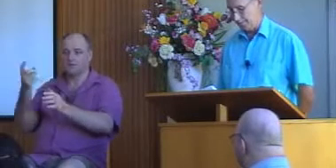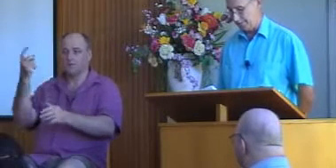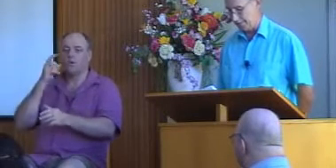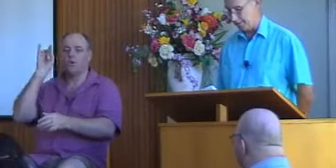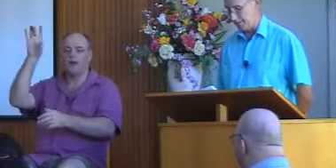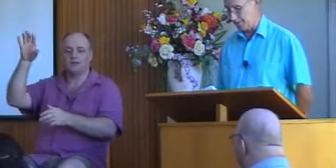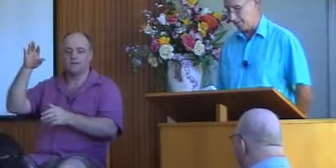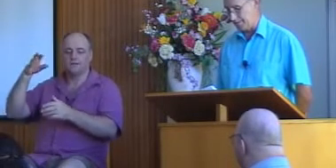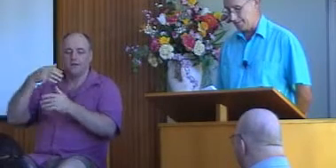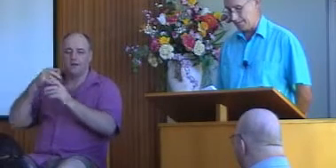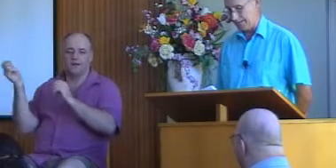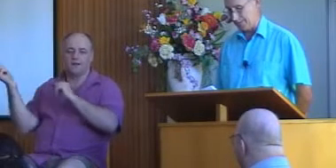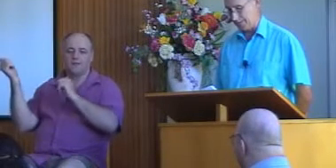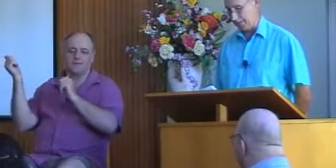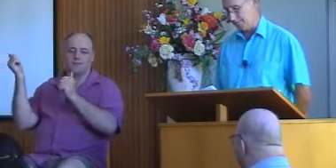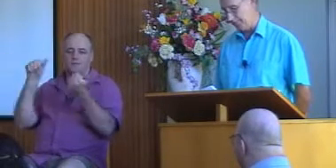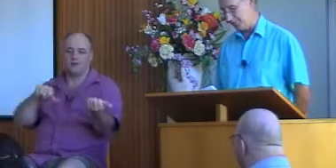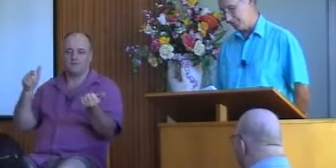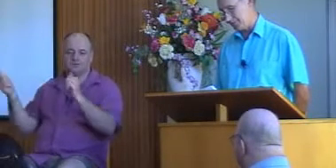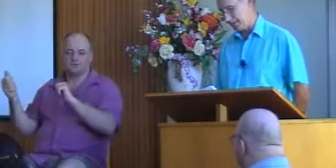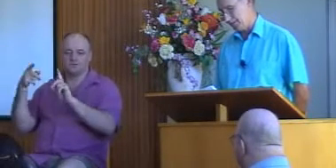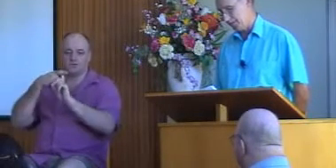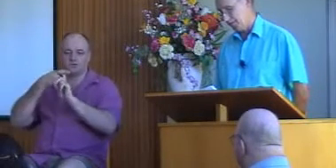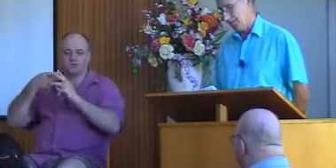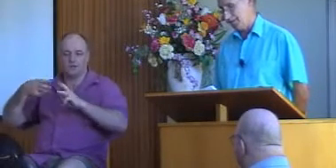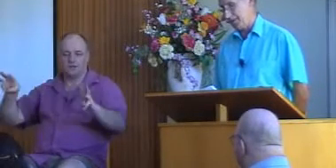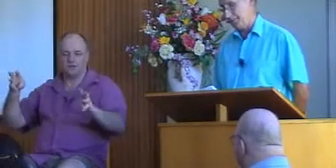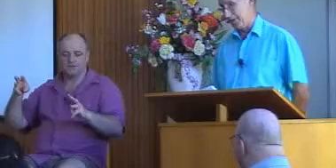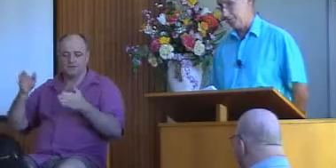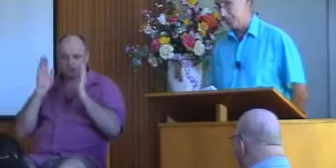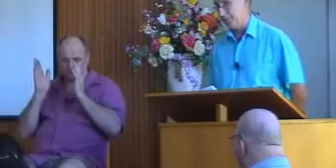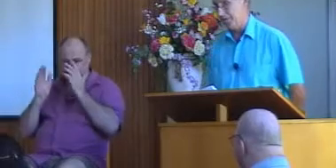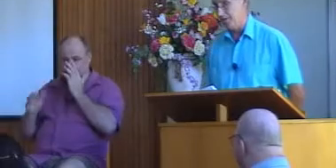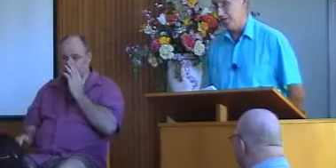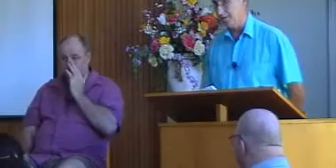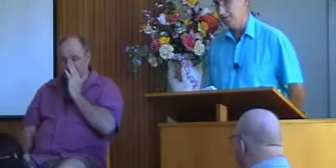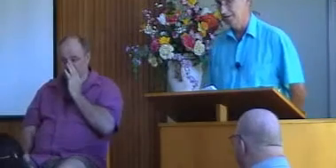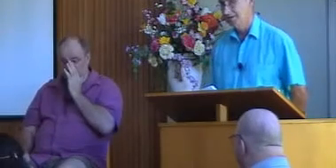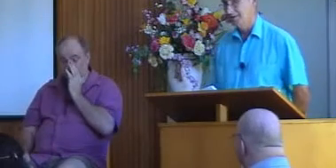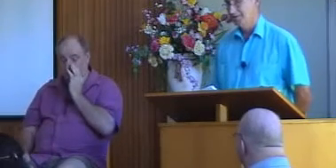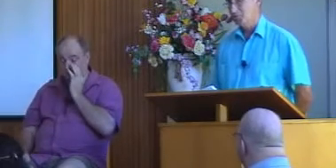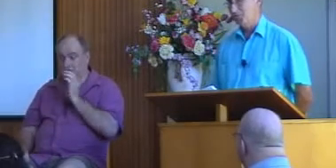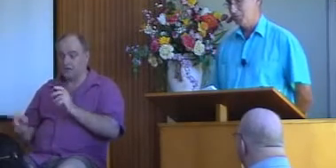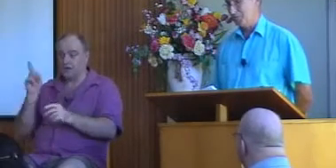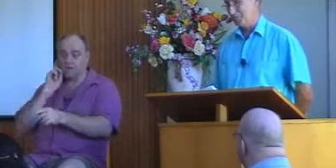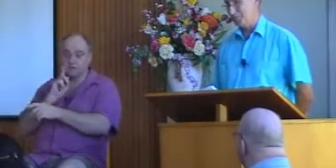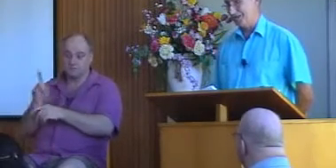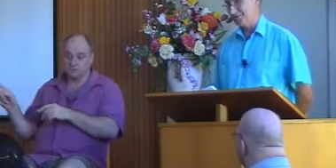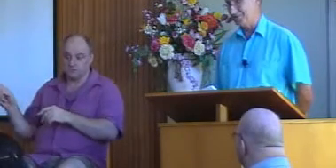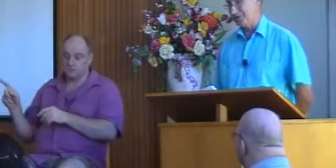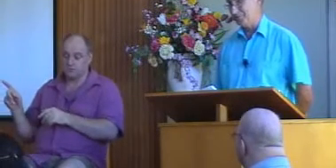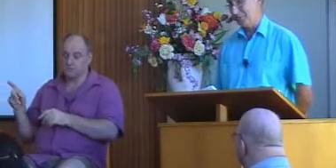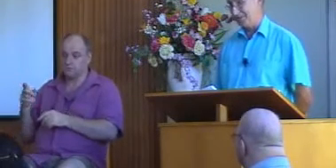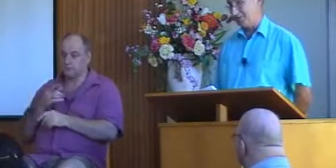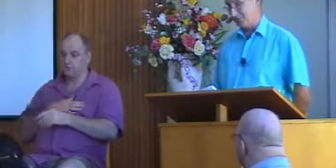Although in saying there was no lightning claps and flashes of lightning, last Wednesday, Pam and I, when we were just